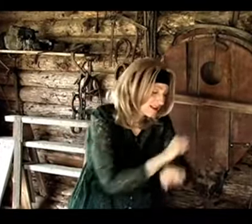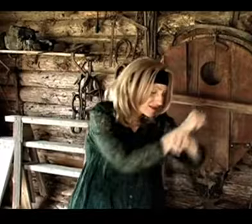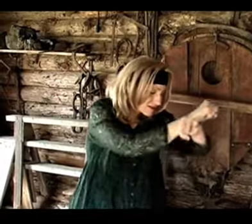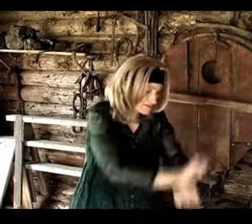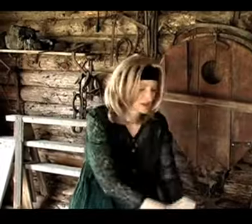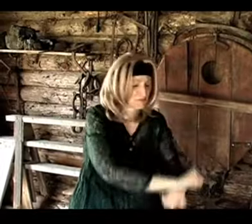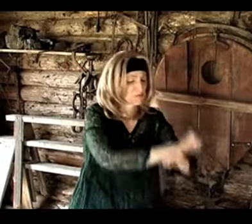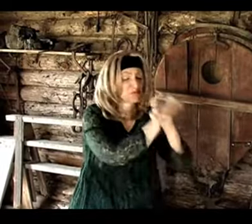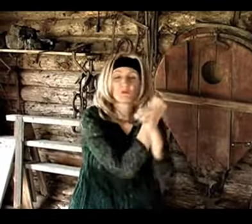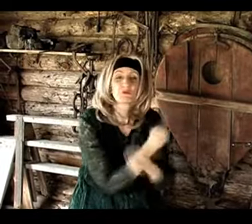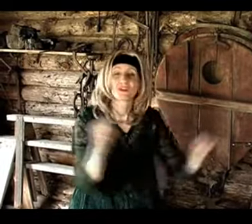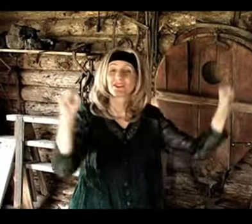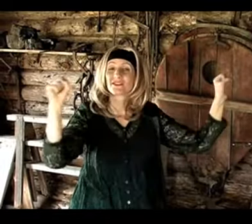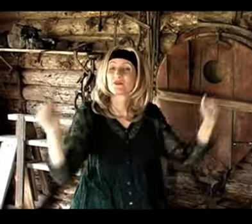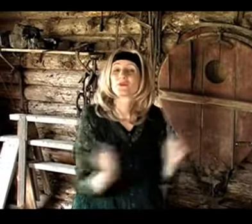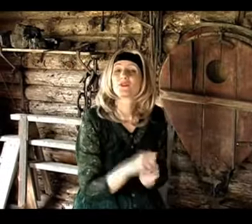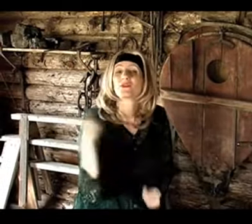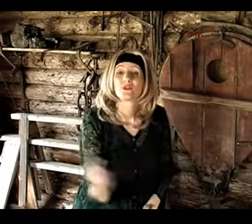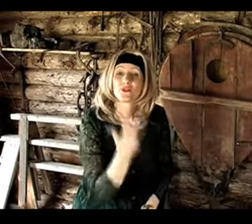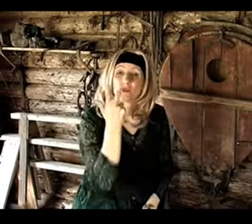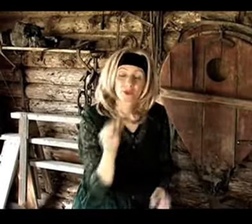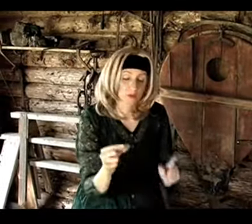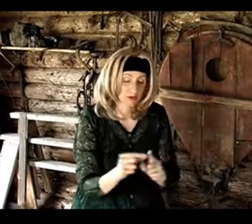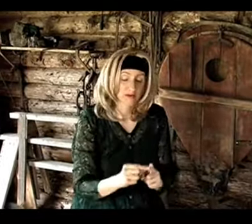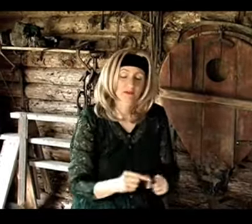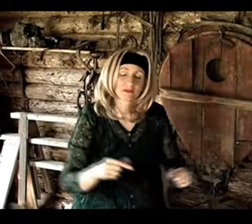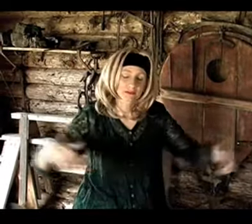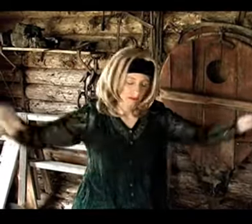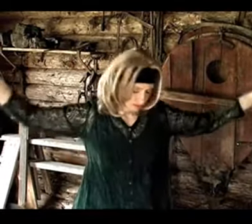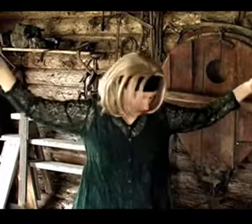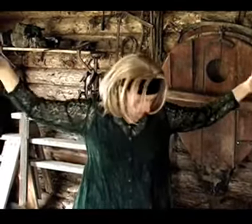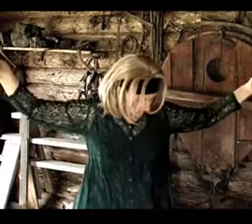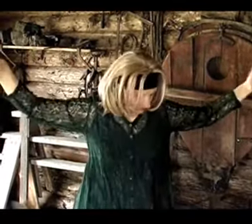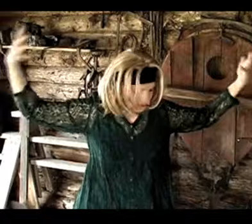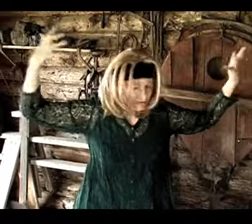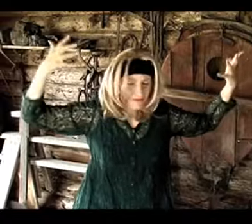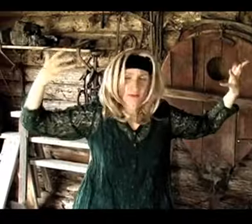been broken with just three words.